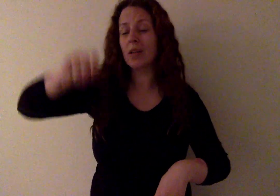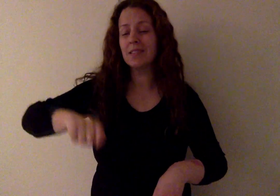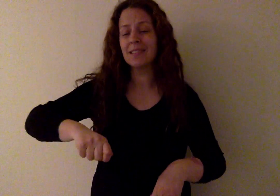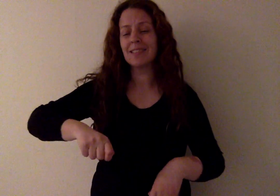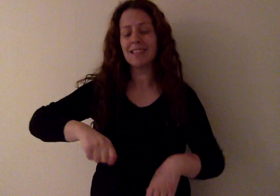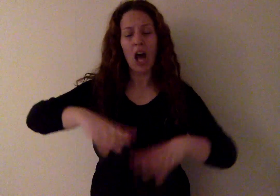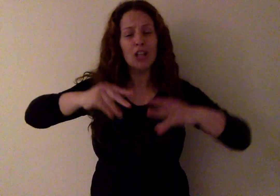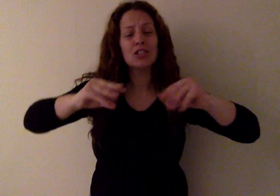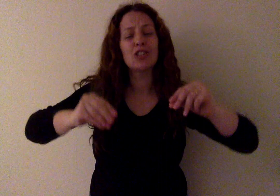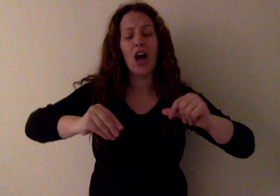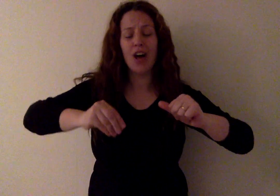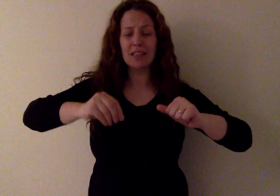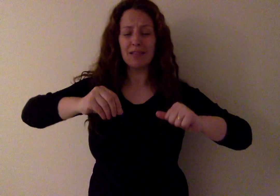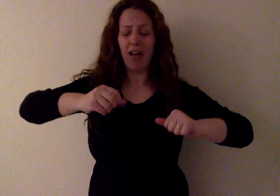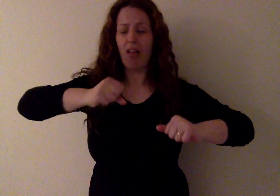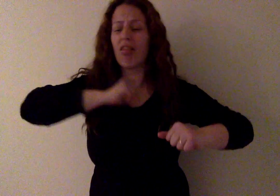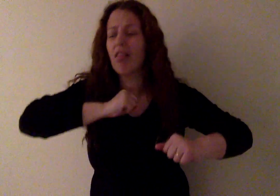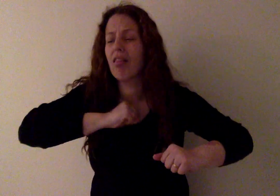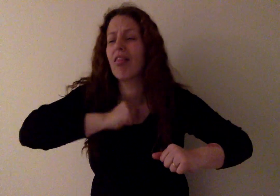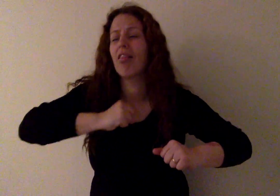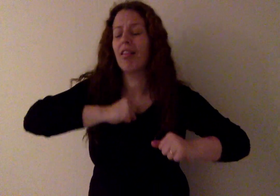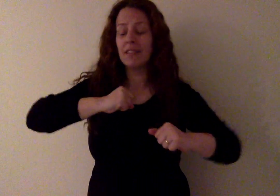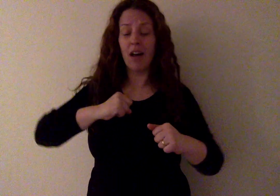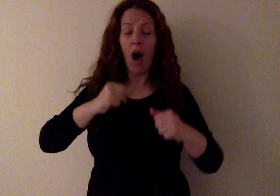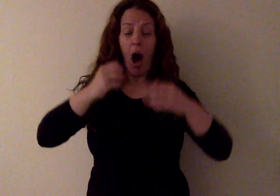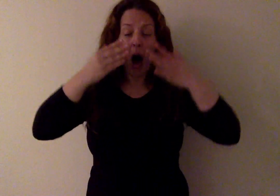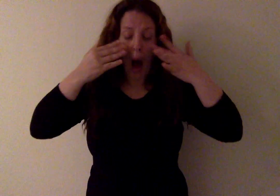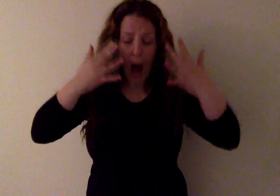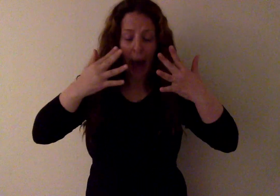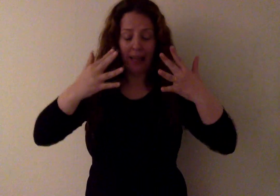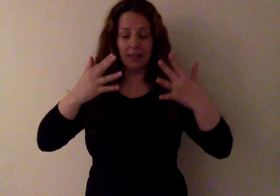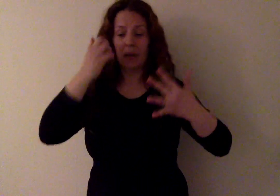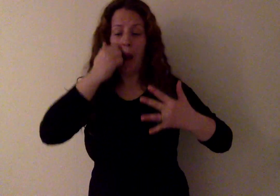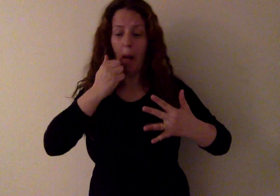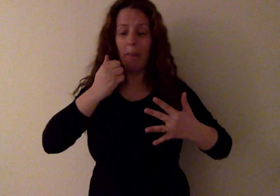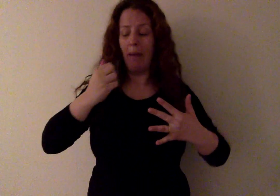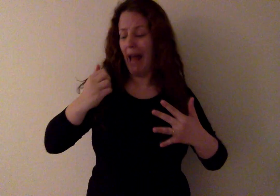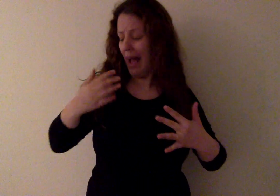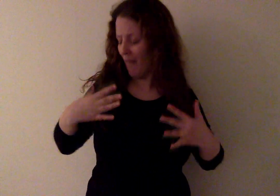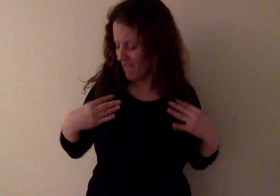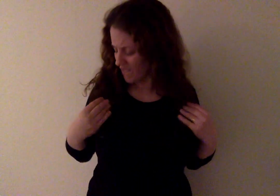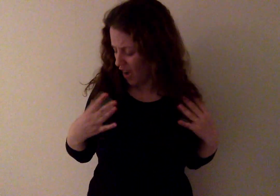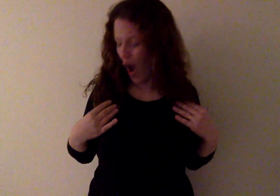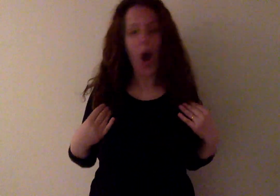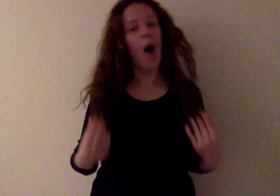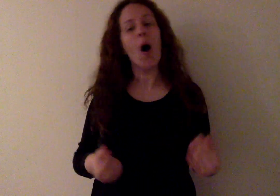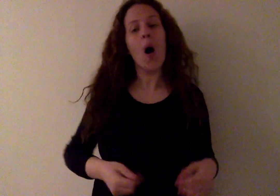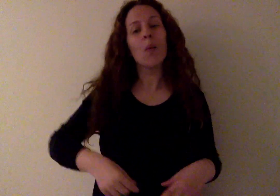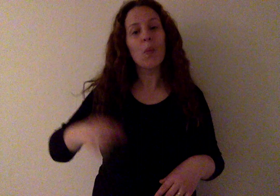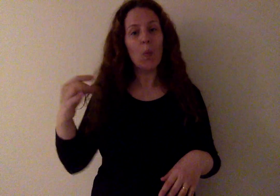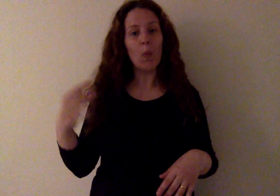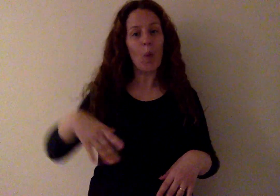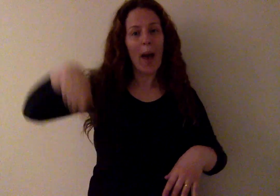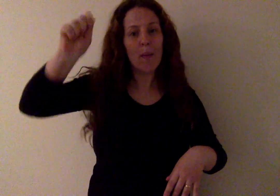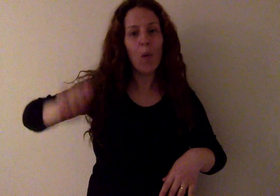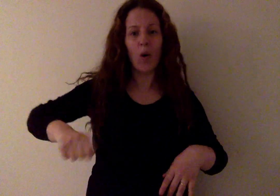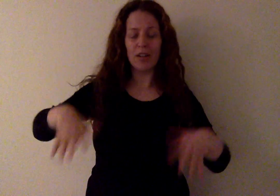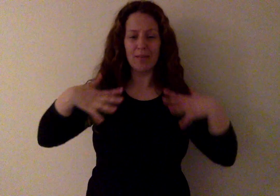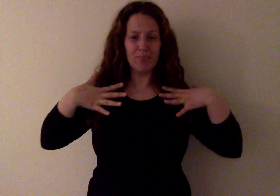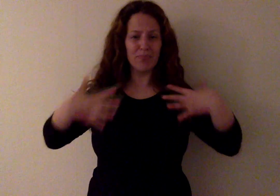eyes, and splashes of whitewash all over his black fur, and an aching back